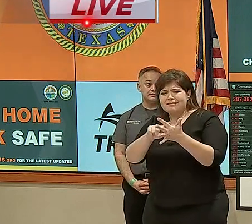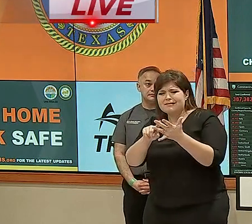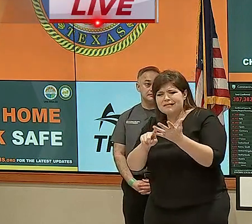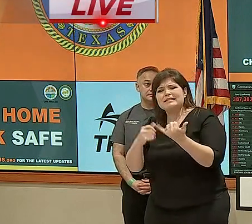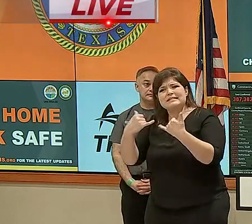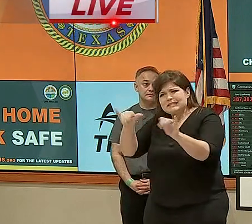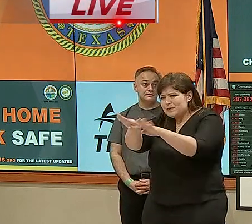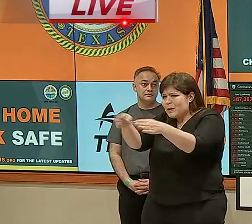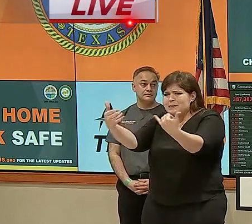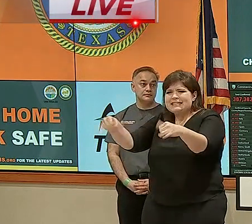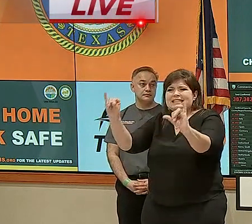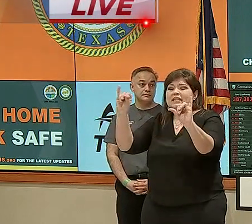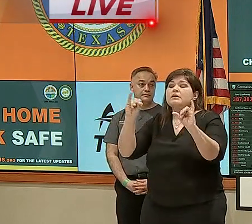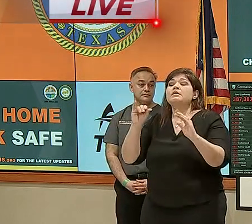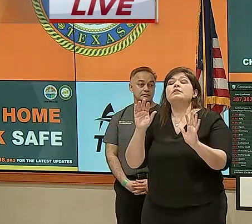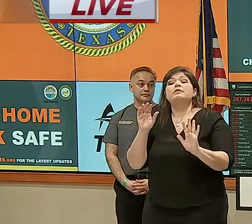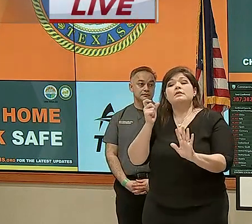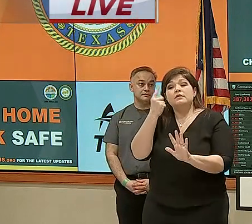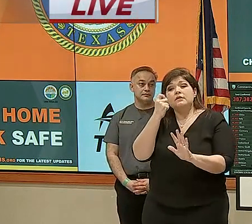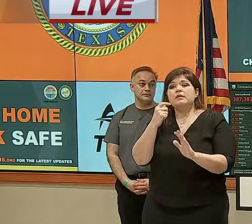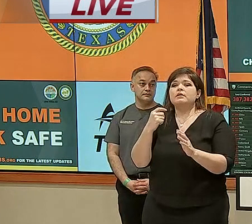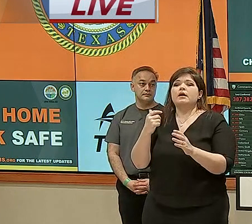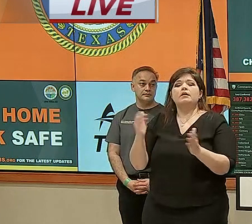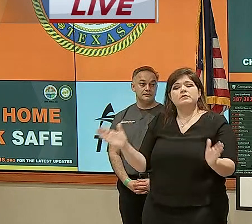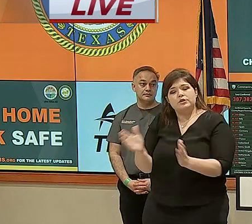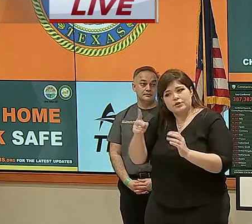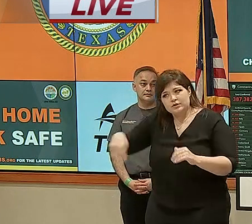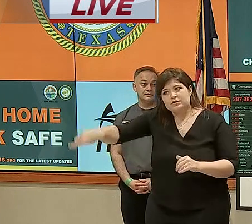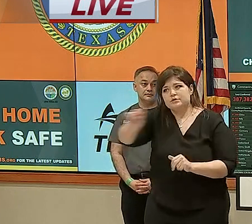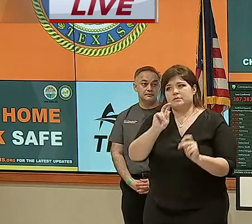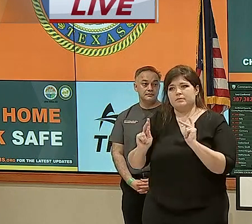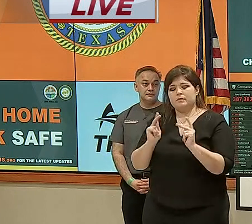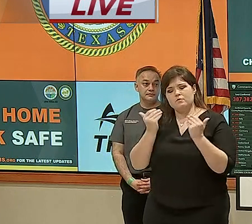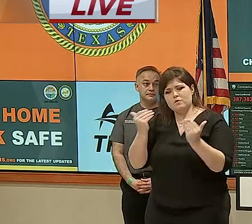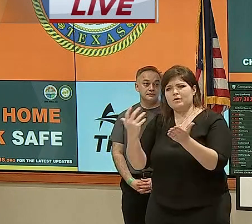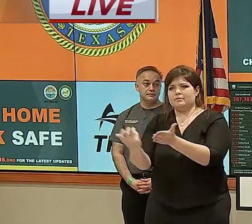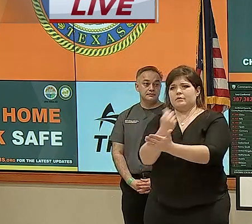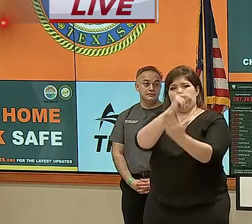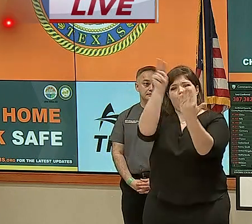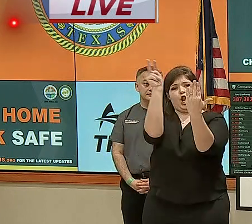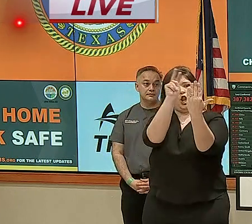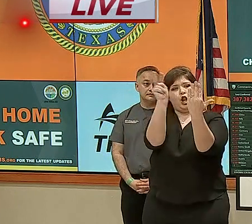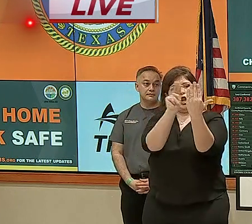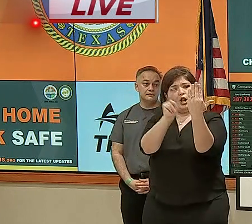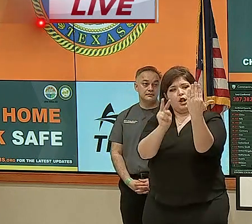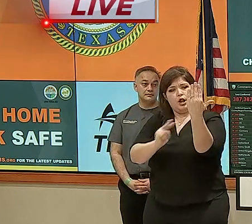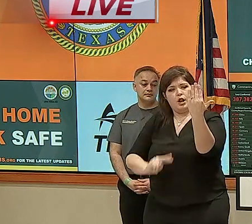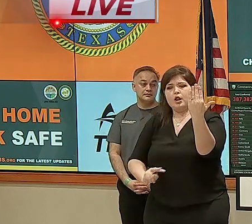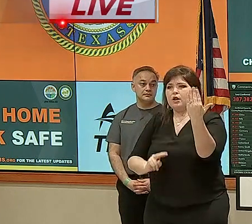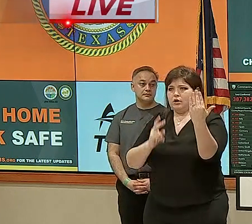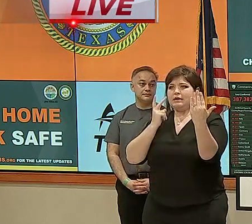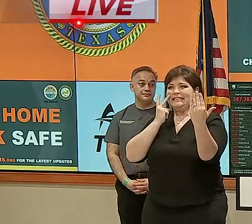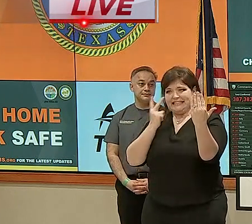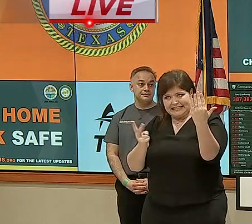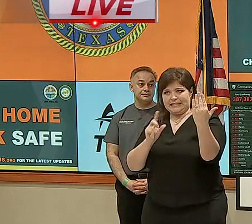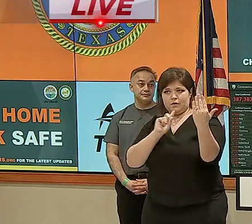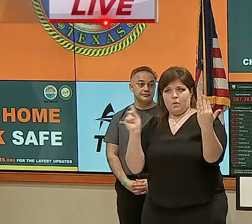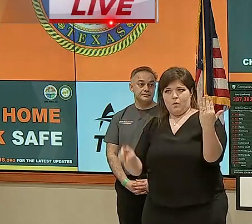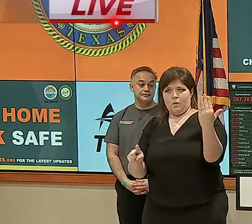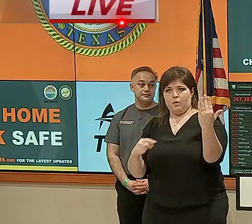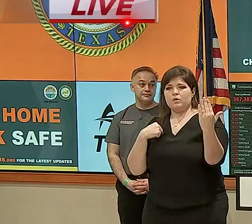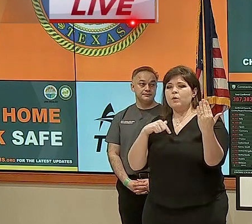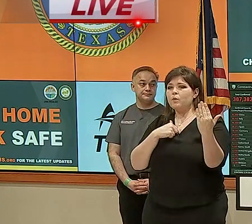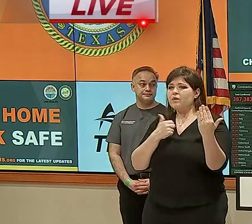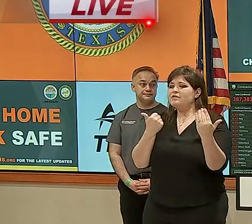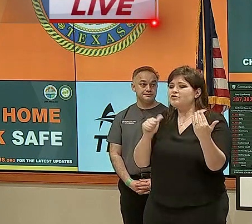will continue. So I would encourage people to take a look at the stay home, work safe order. We have tried to